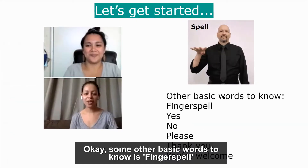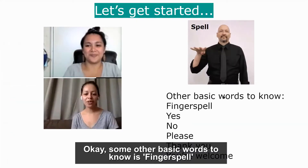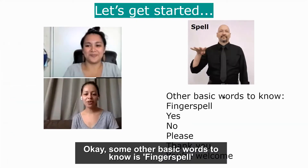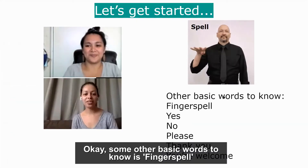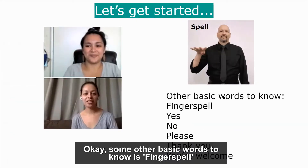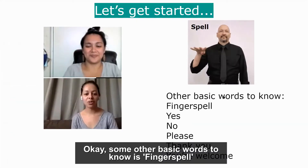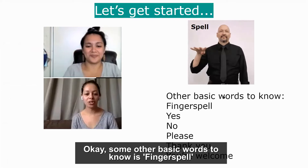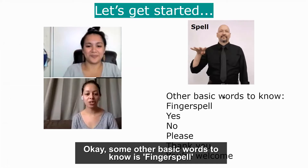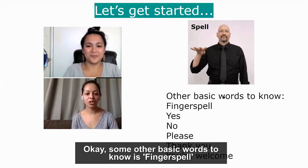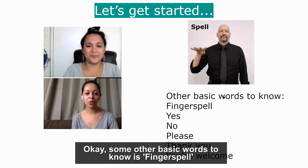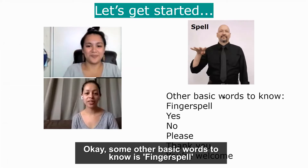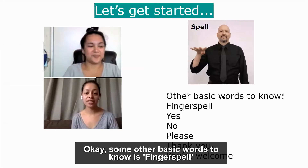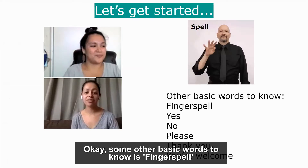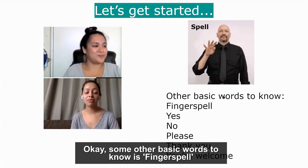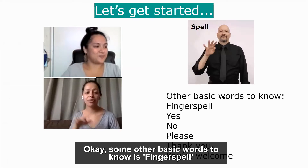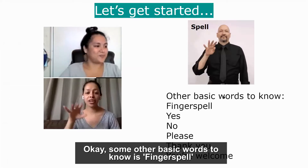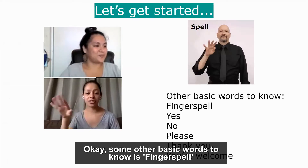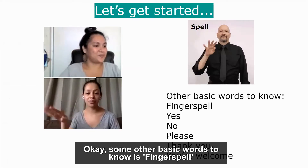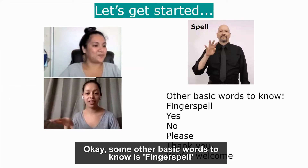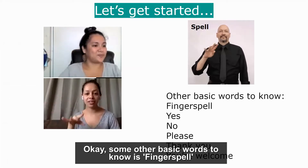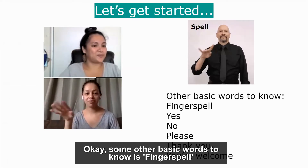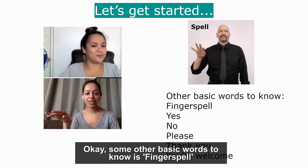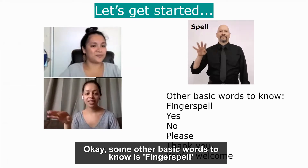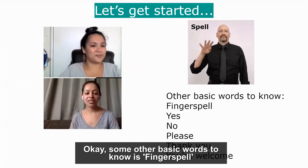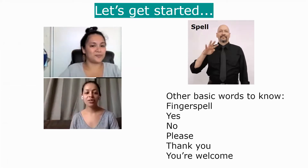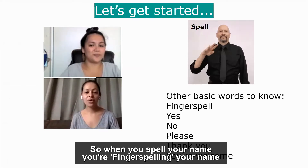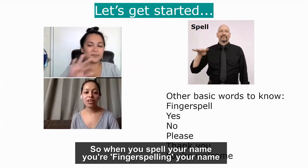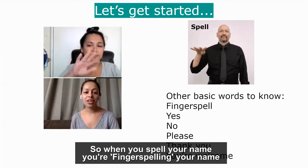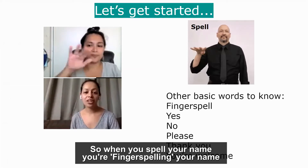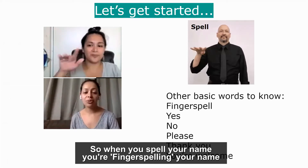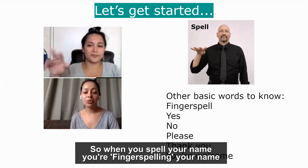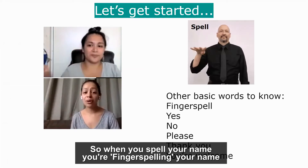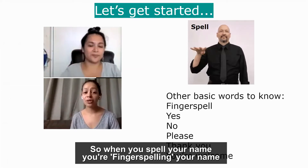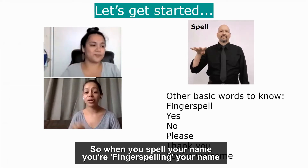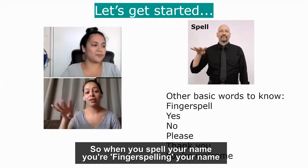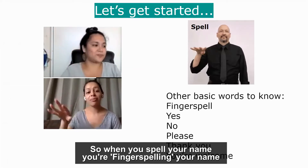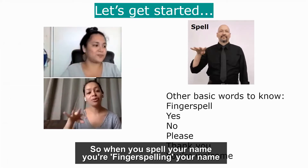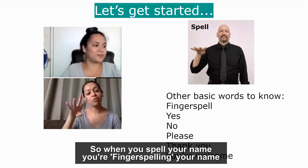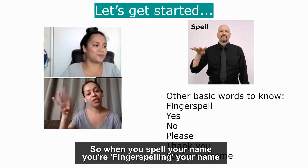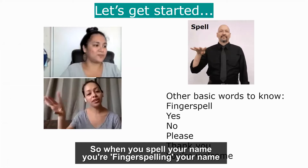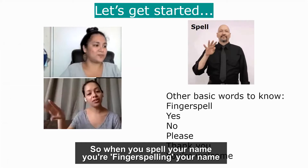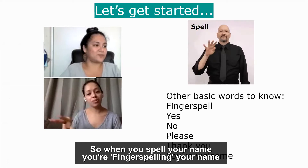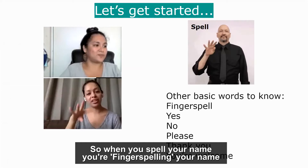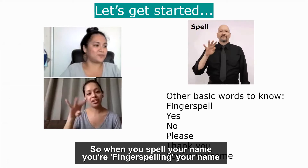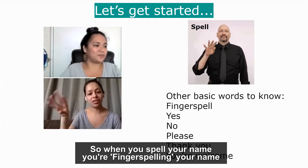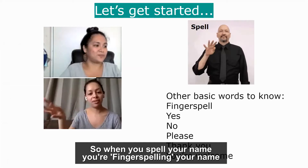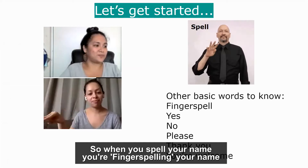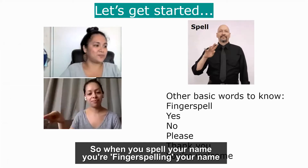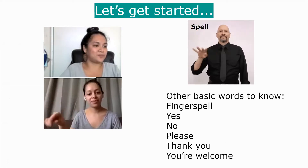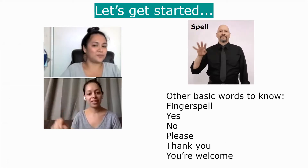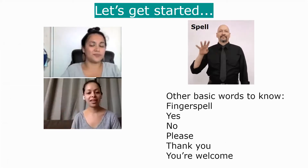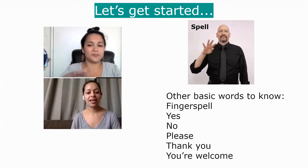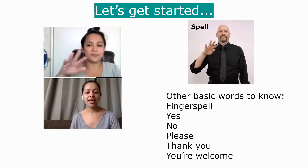Okay, some other basic words to know is finger spell. So when you spell your name, you're finger spelling your